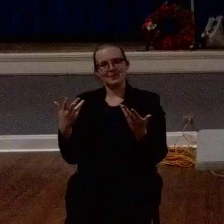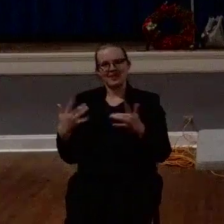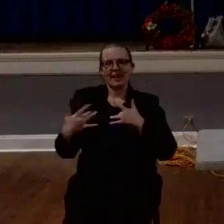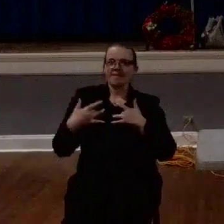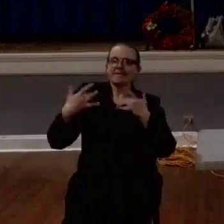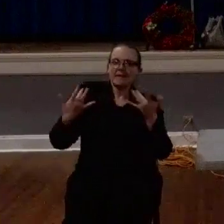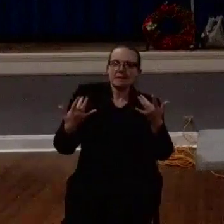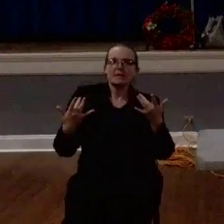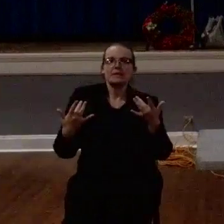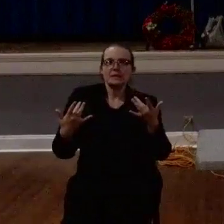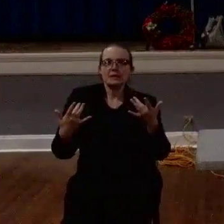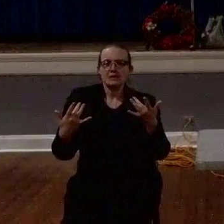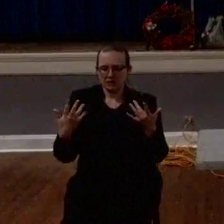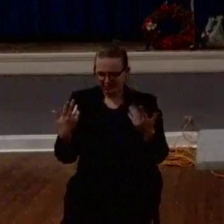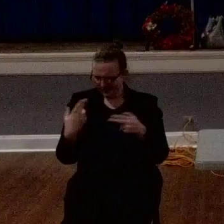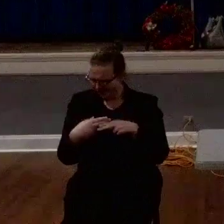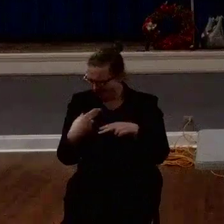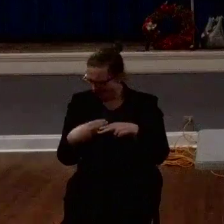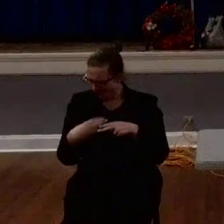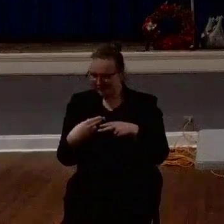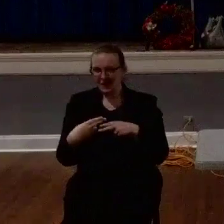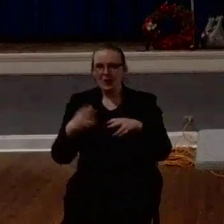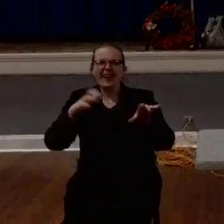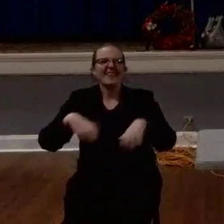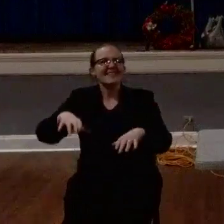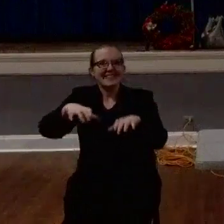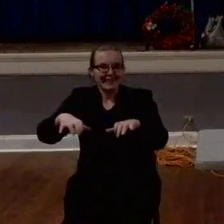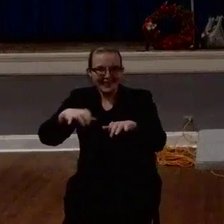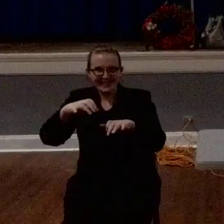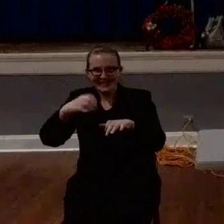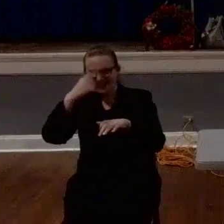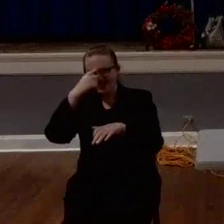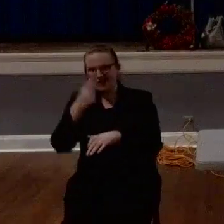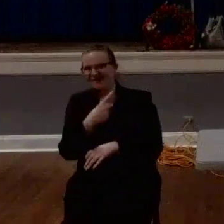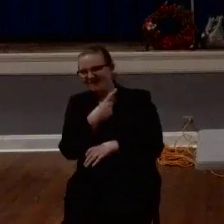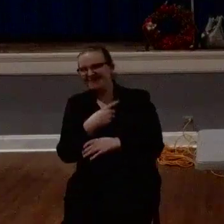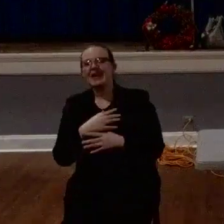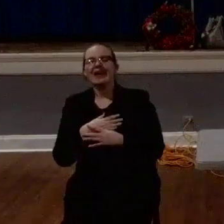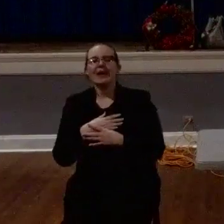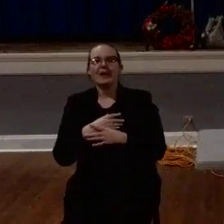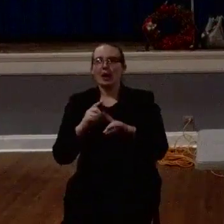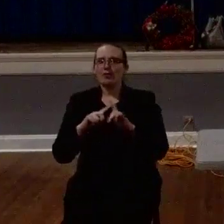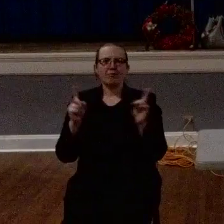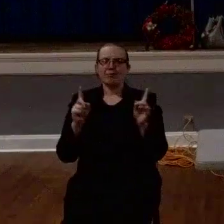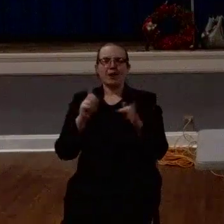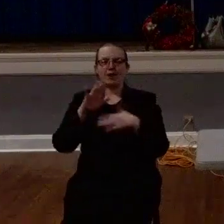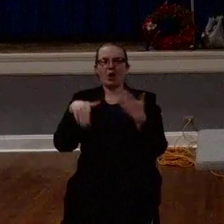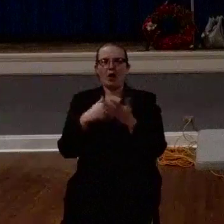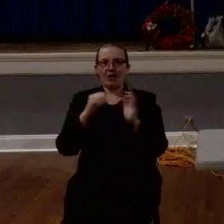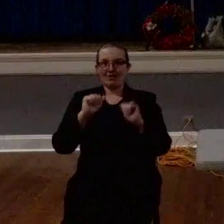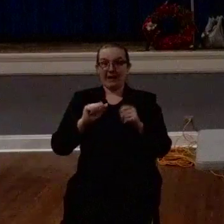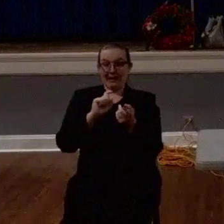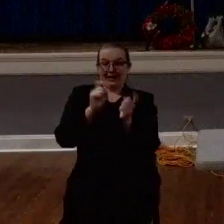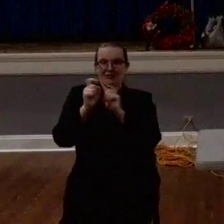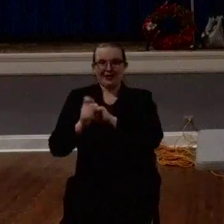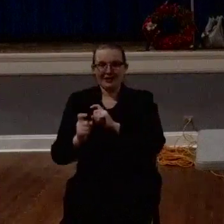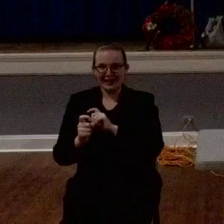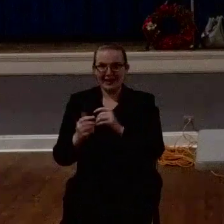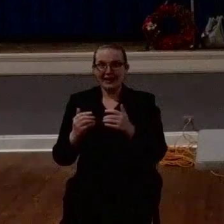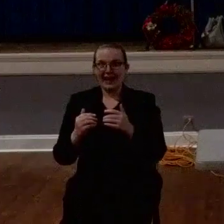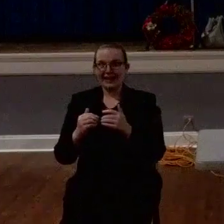events, or I don't know what you want to call them, activities for this. But like I said, that'll all be adjusted as the skate park